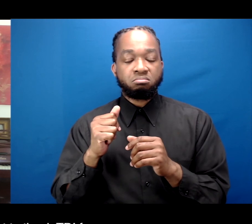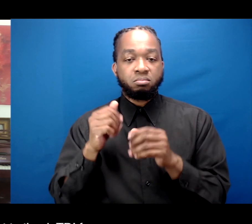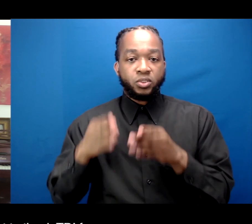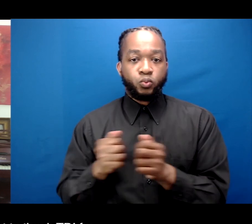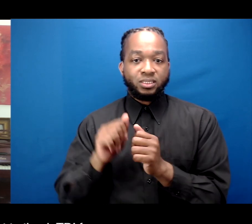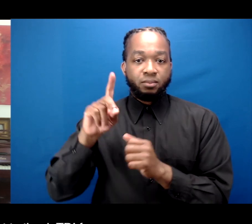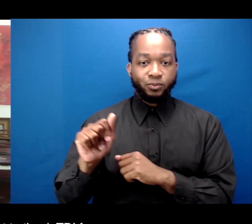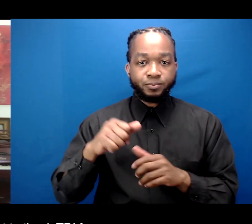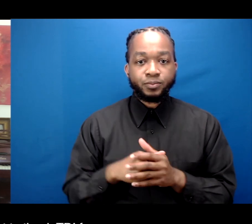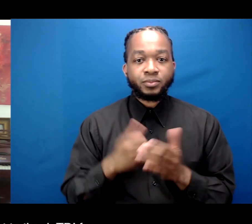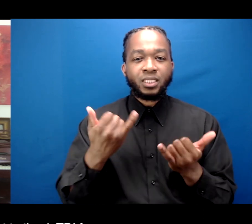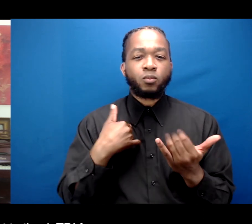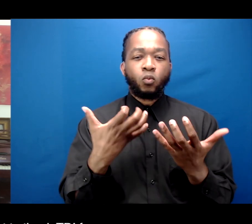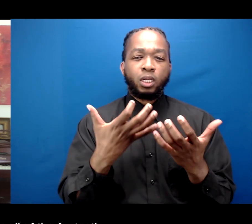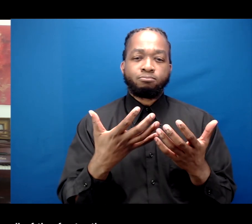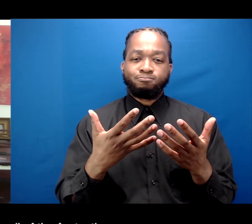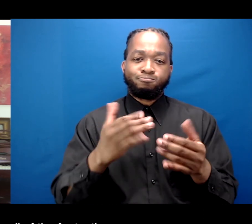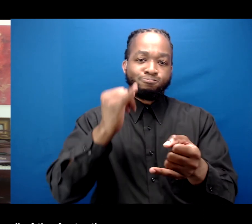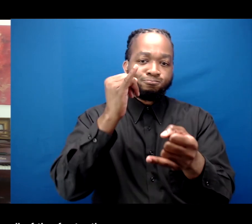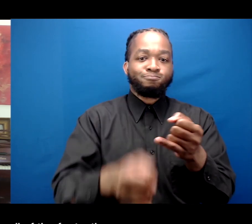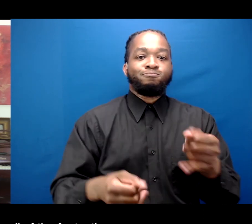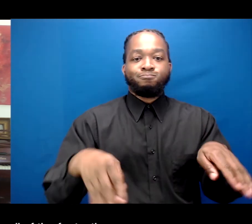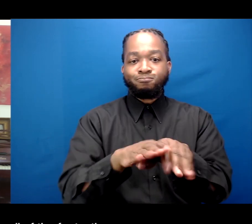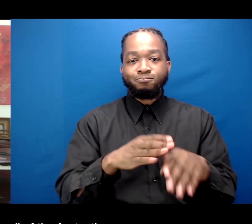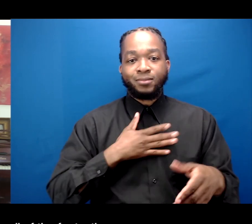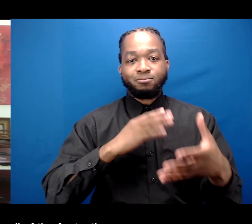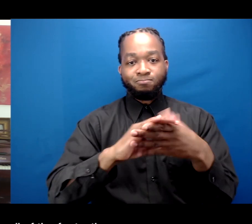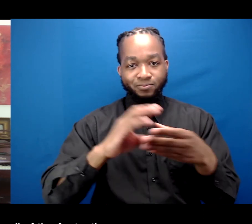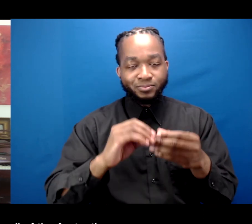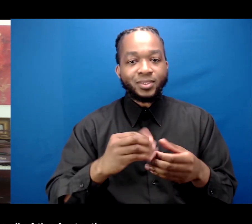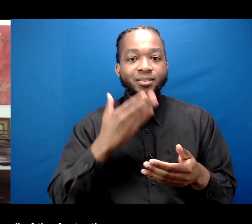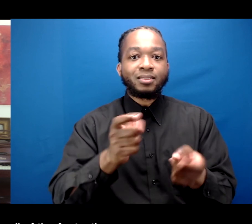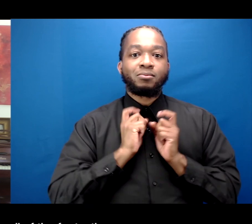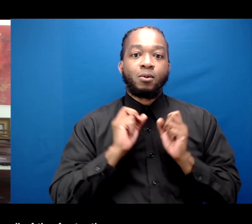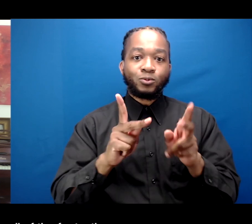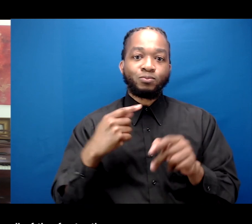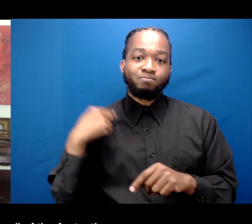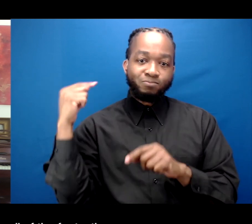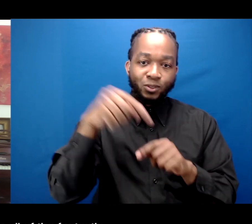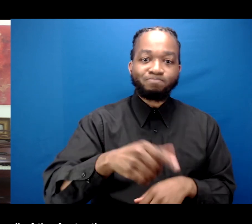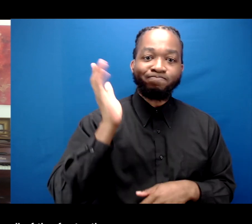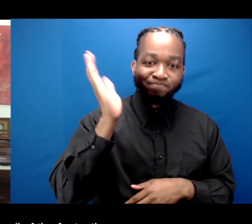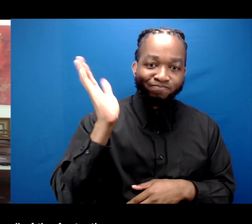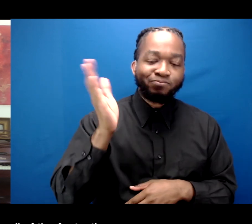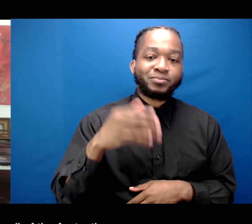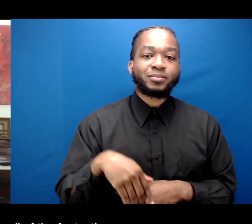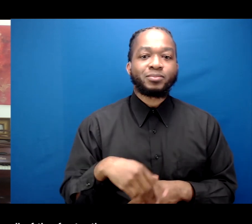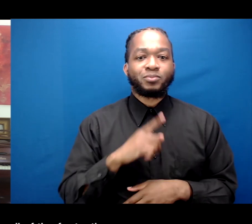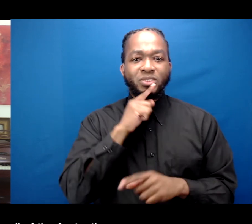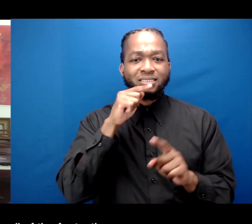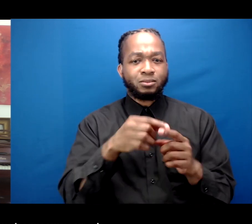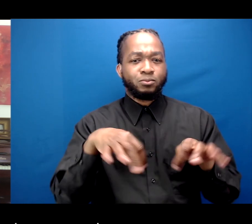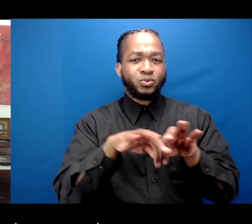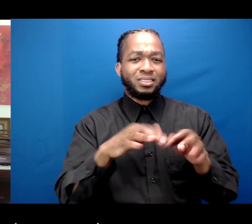great opportunity to speak here today, and more importantly, for all of the fantastic work that you do and our